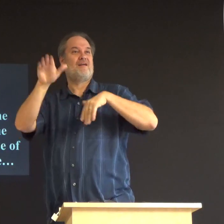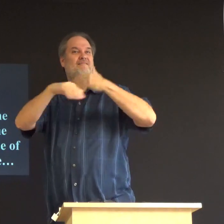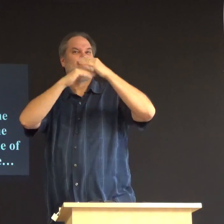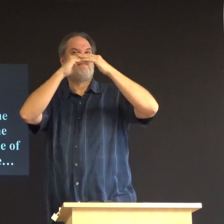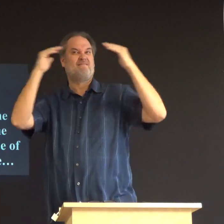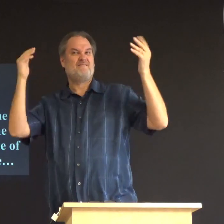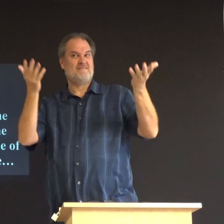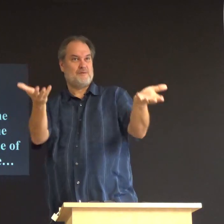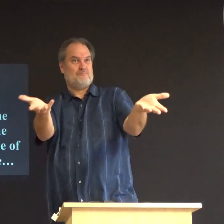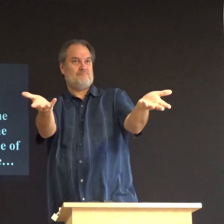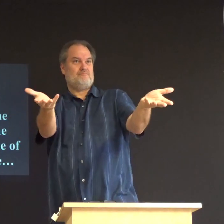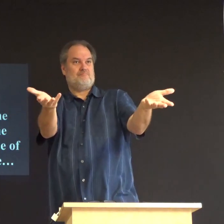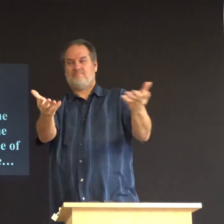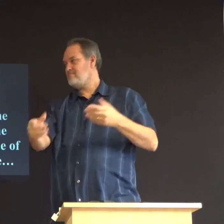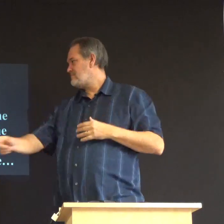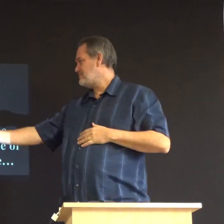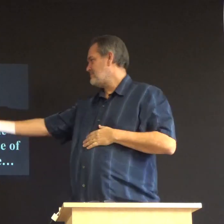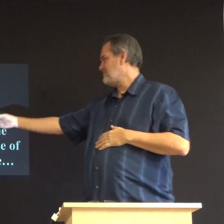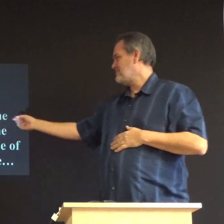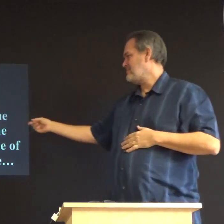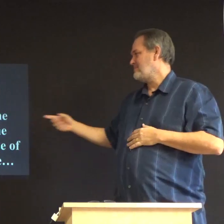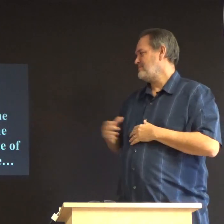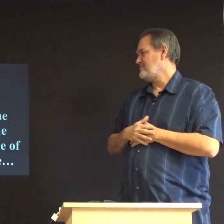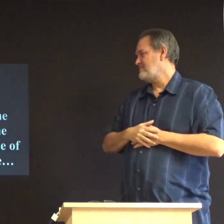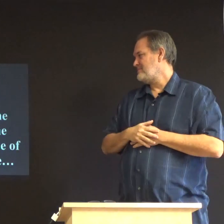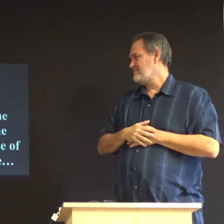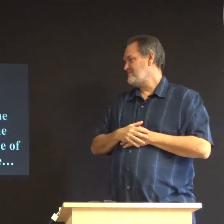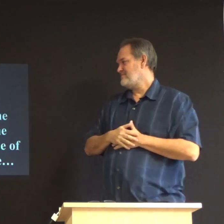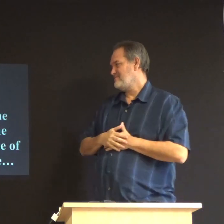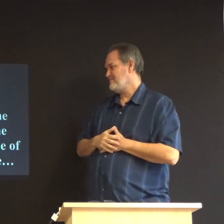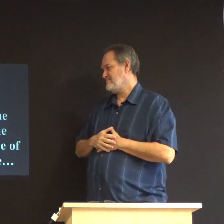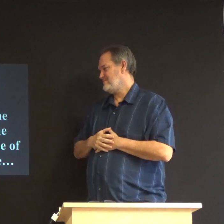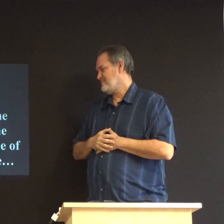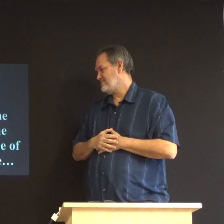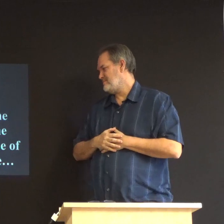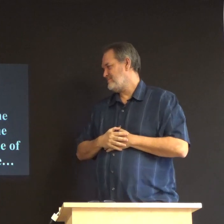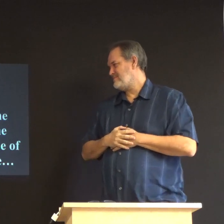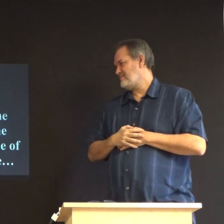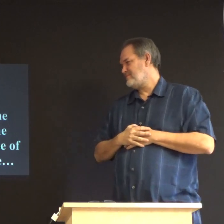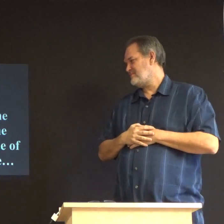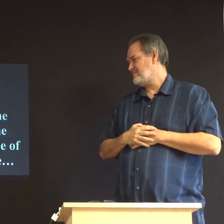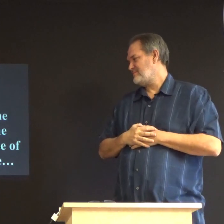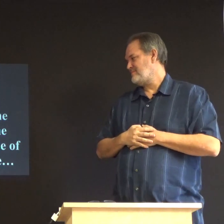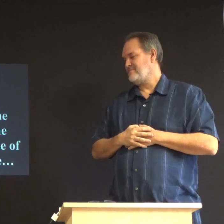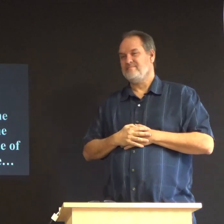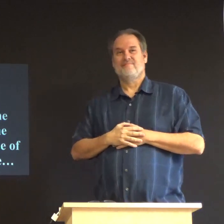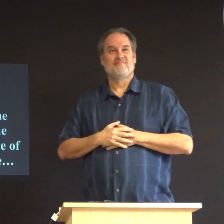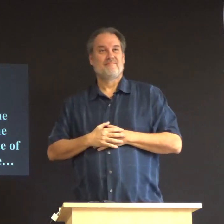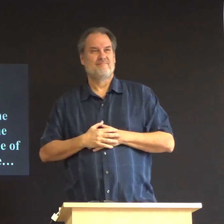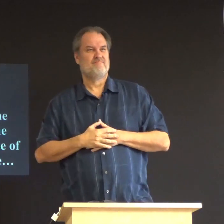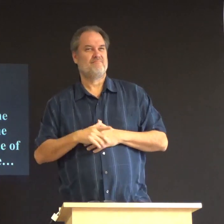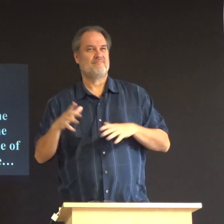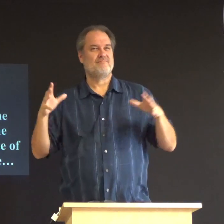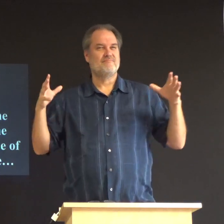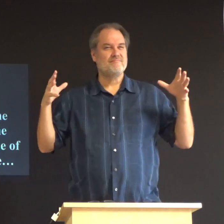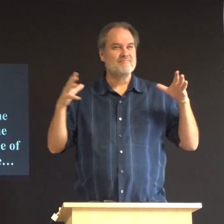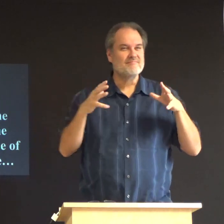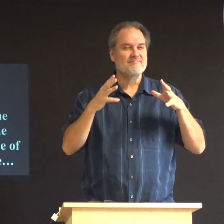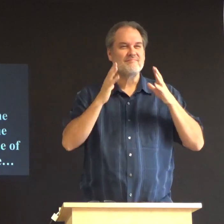are in the midst of the kingdom of heaven. Every time believers gather together in the name of Christ for the